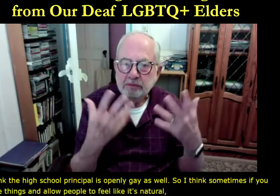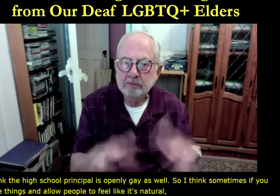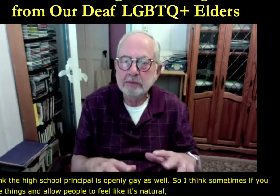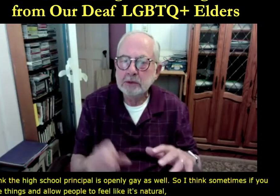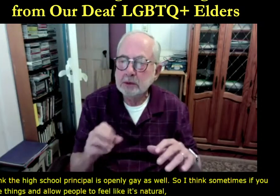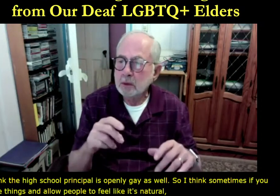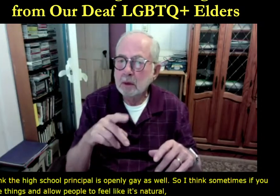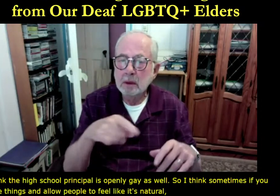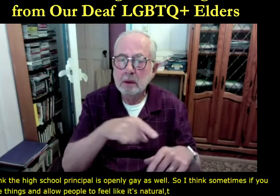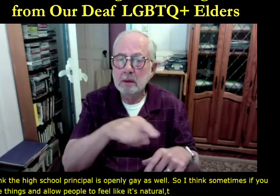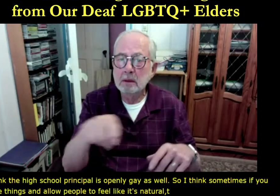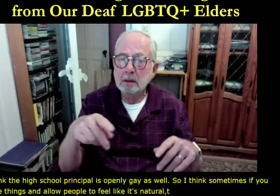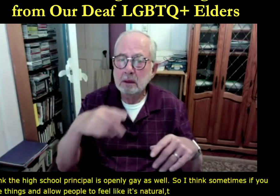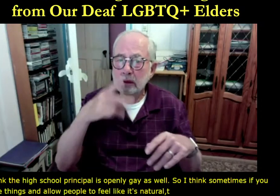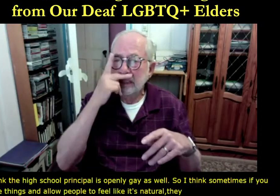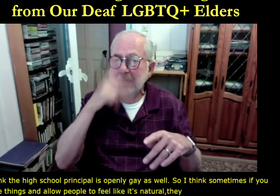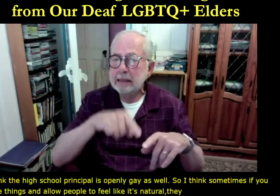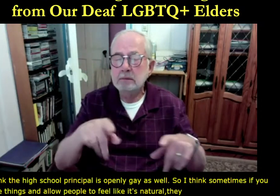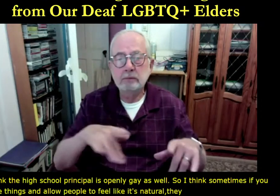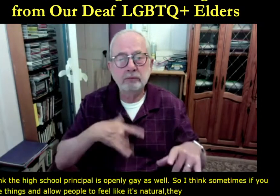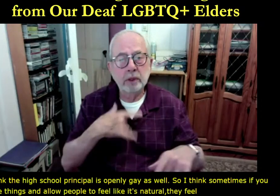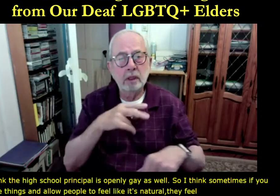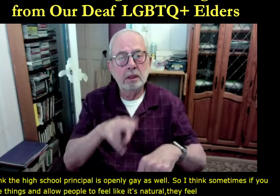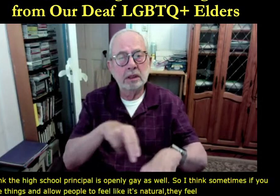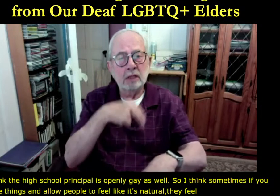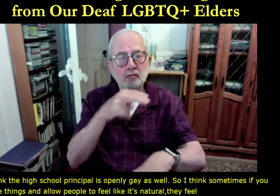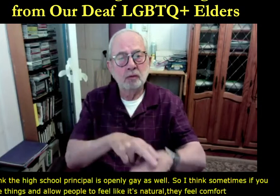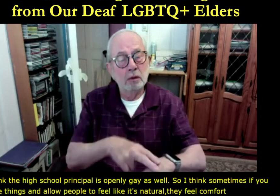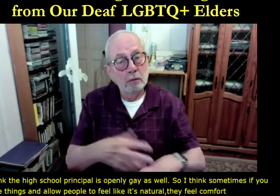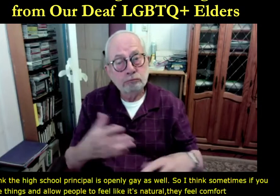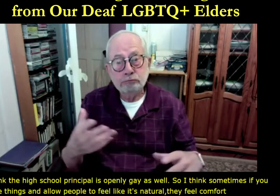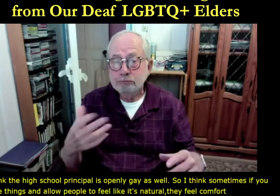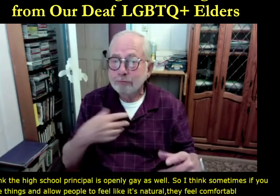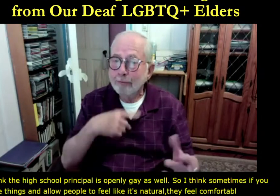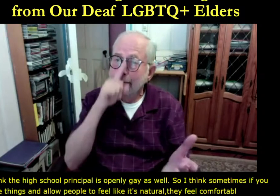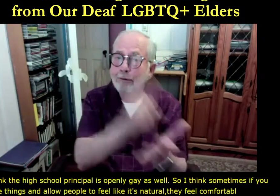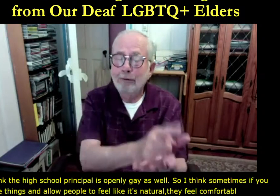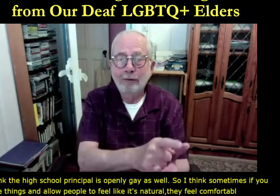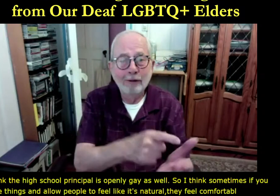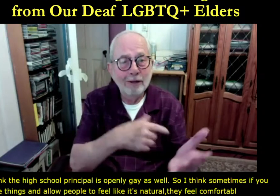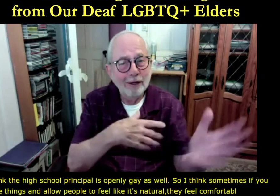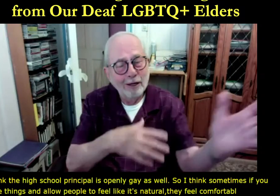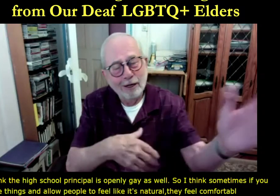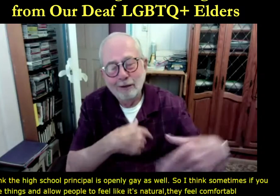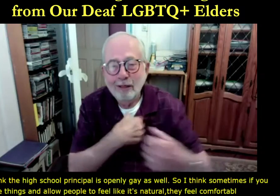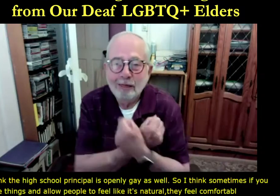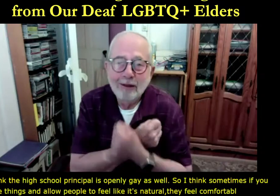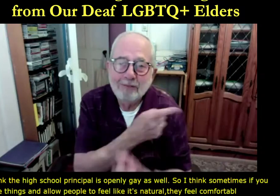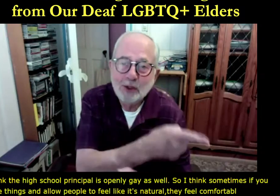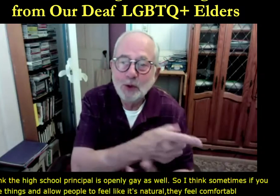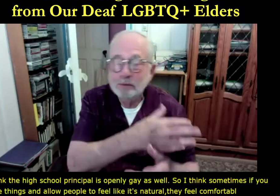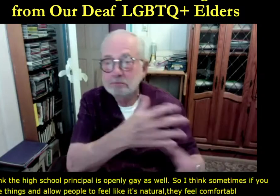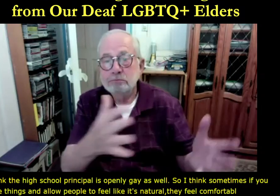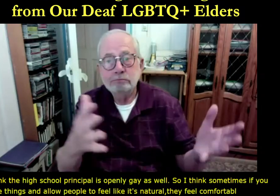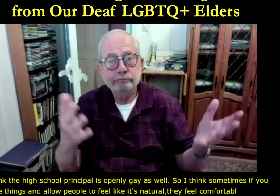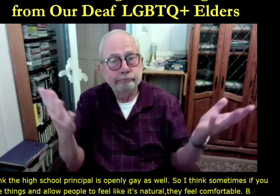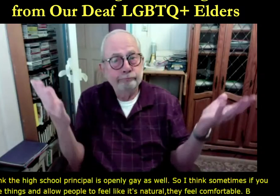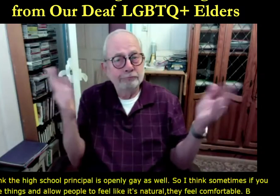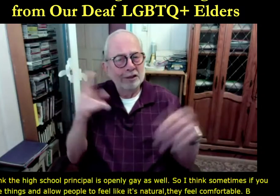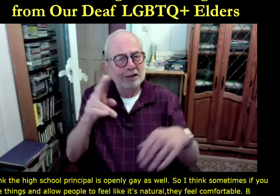that fear is gone kids feel very comfortable being who they are saying they